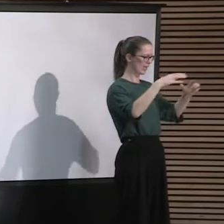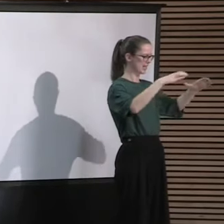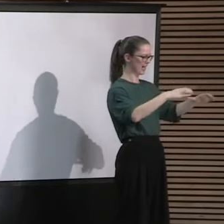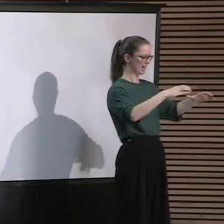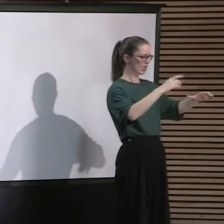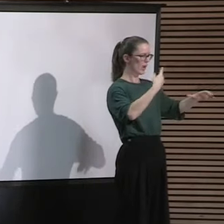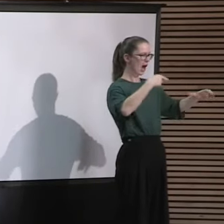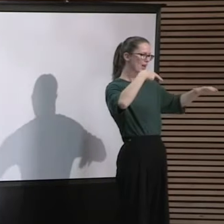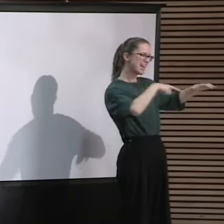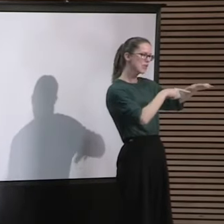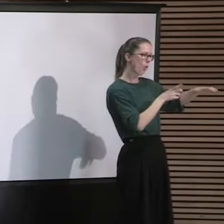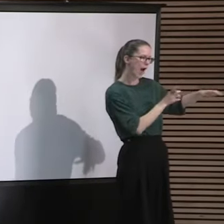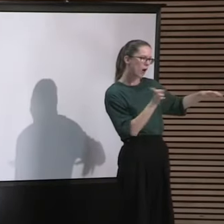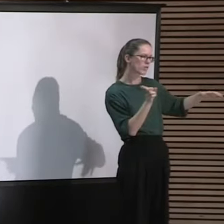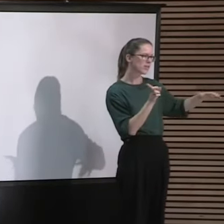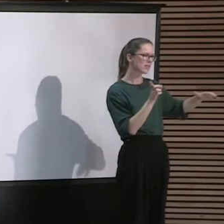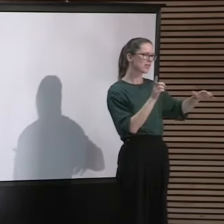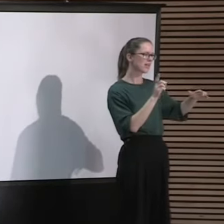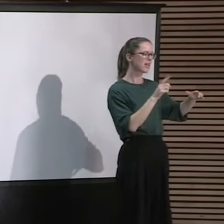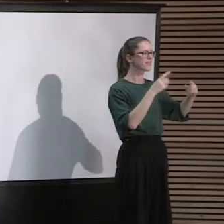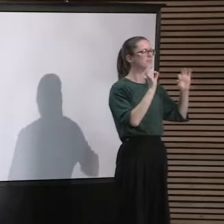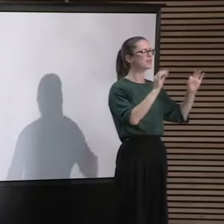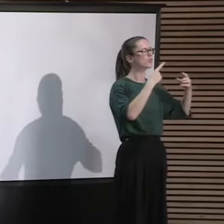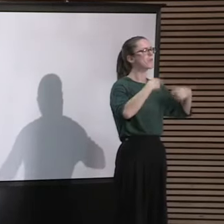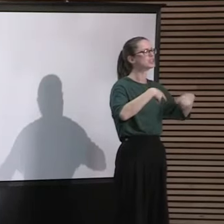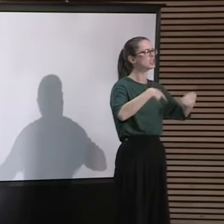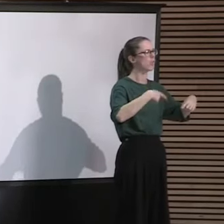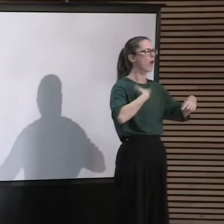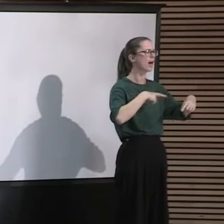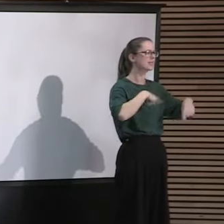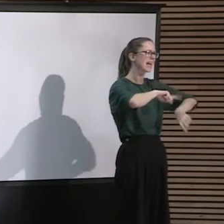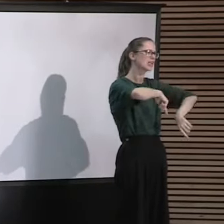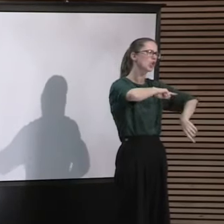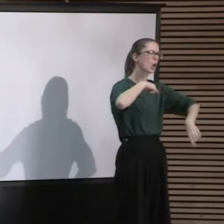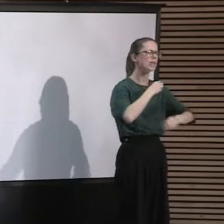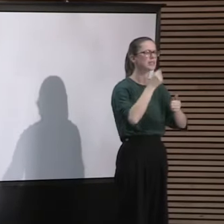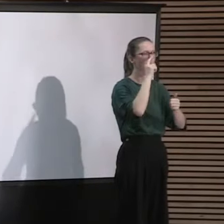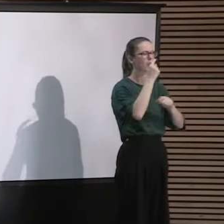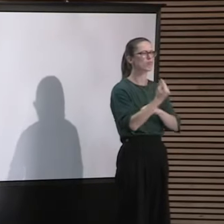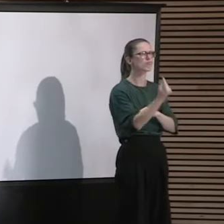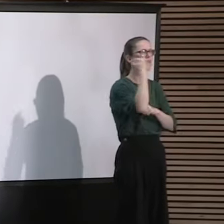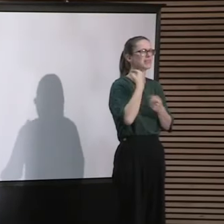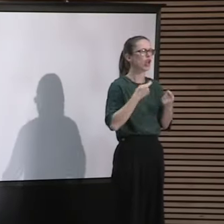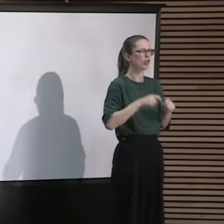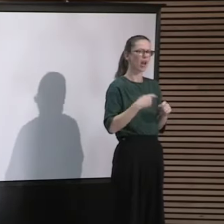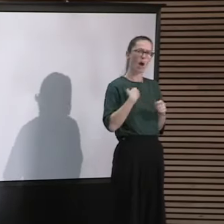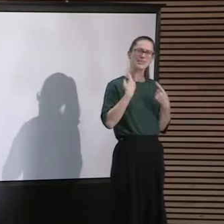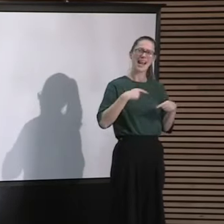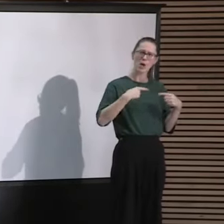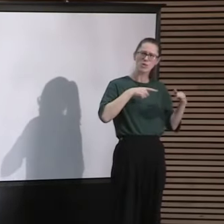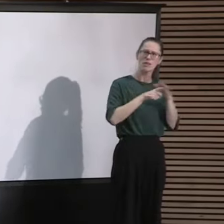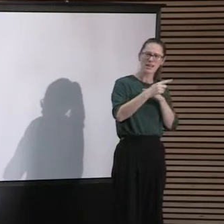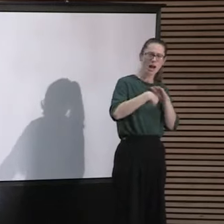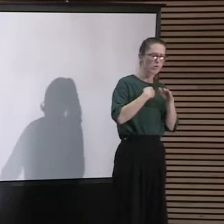those exemptions. Why are they taking so long to come through, and why can't people who had exemptions in the previous lockdown just have